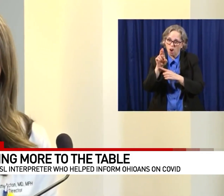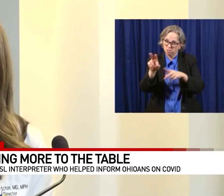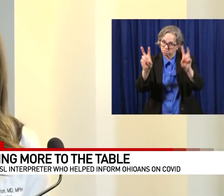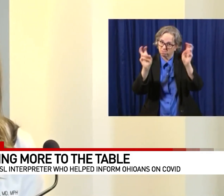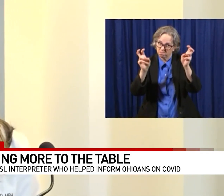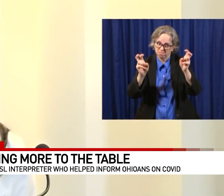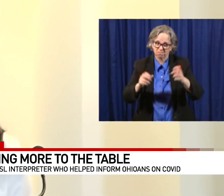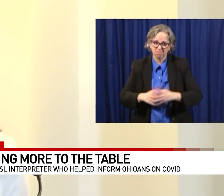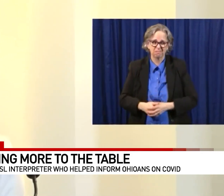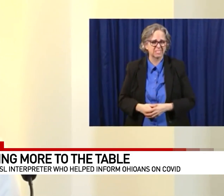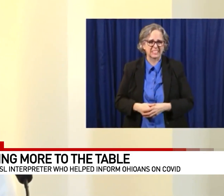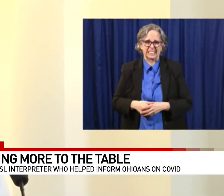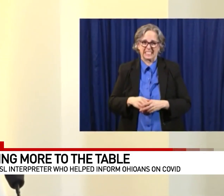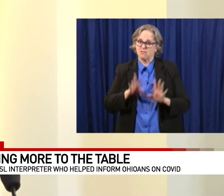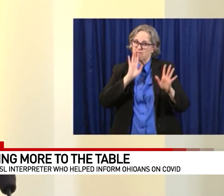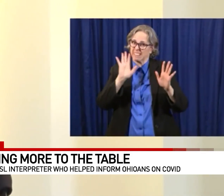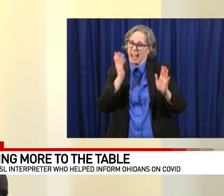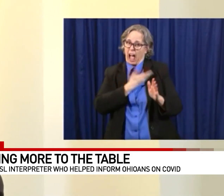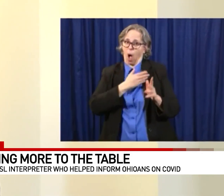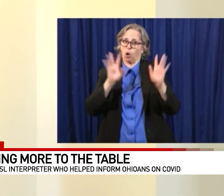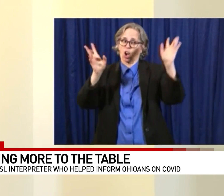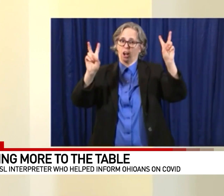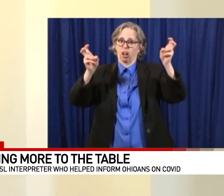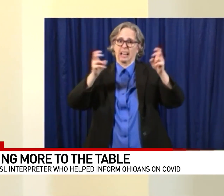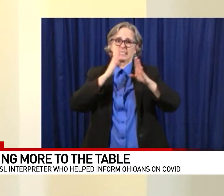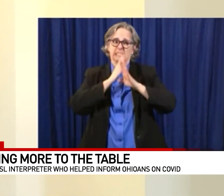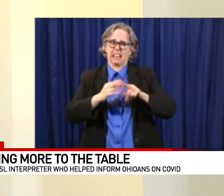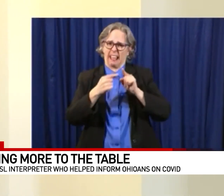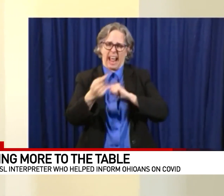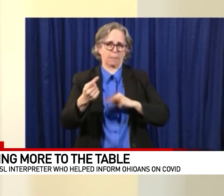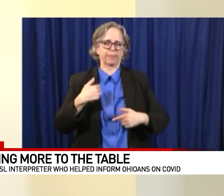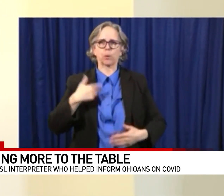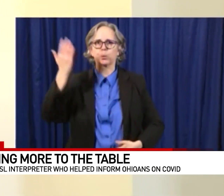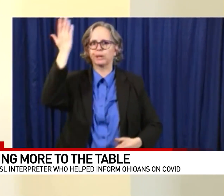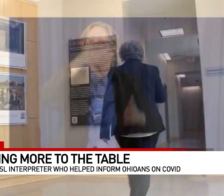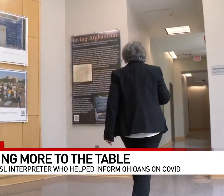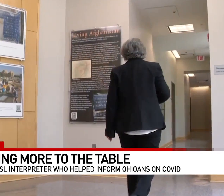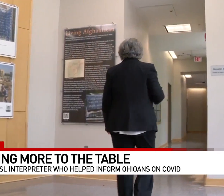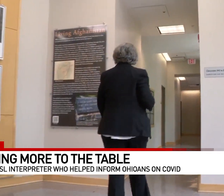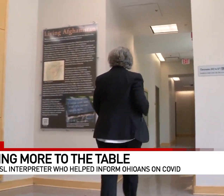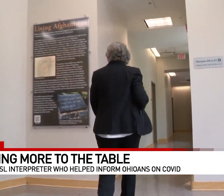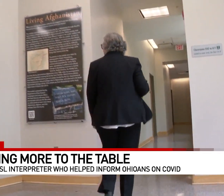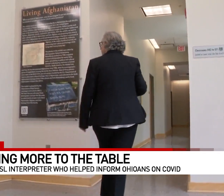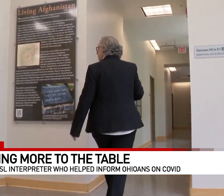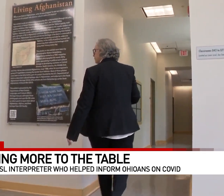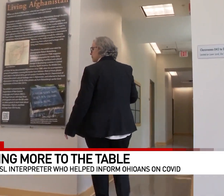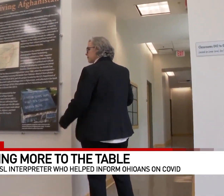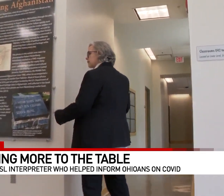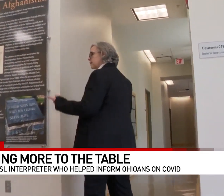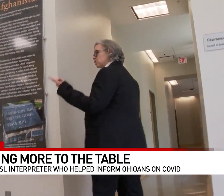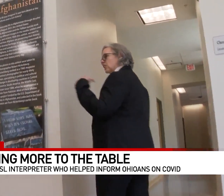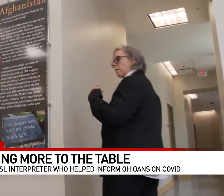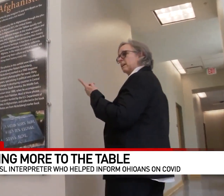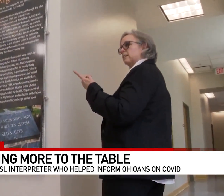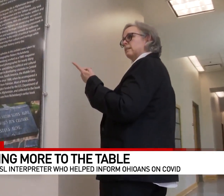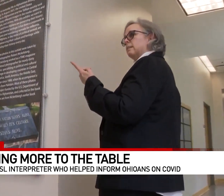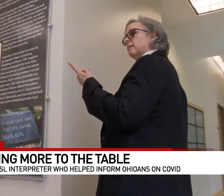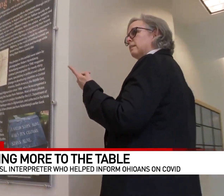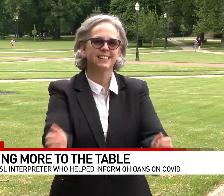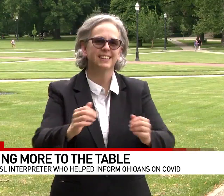the details in ASL, American Sign Language. As the only deaf member of the team, Marla stood out. So many